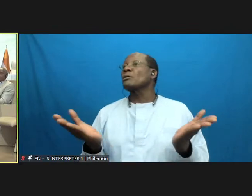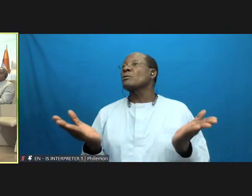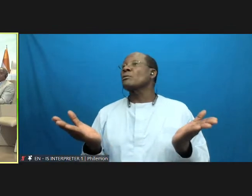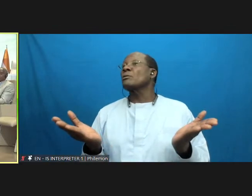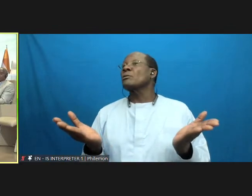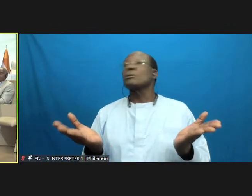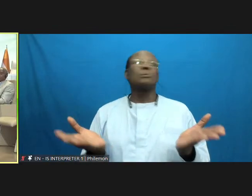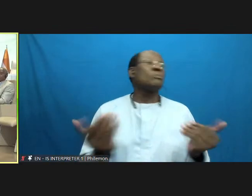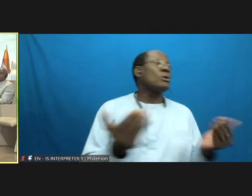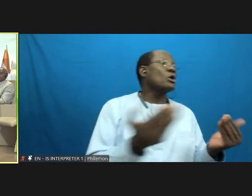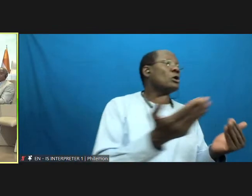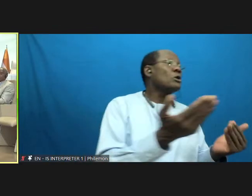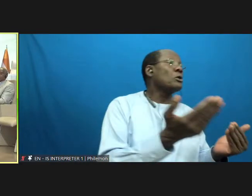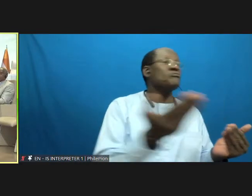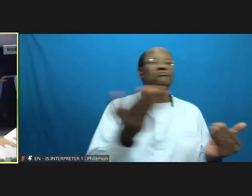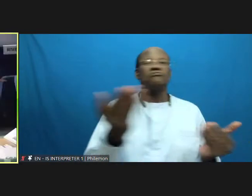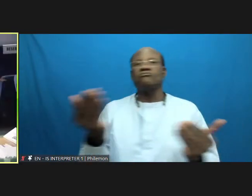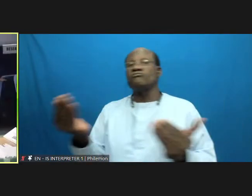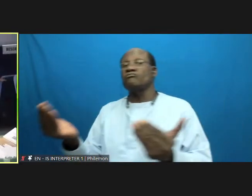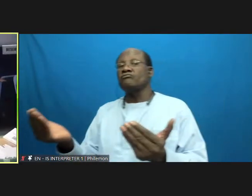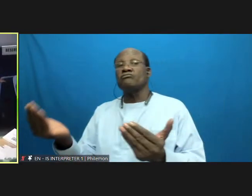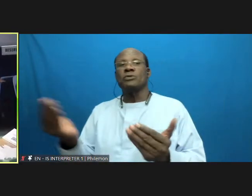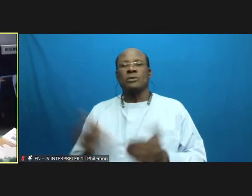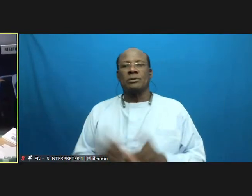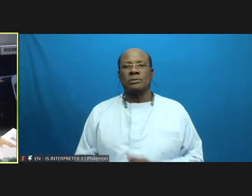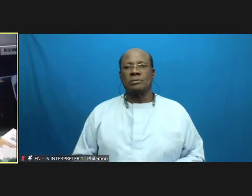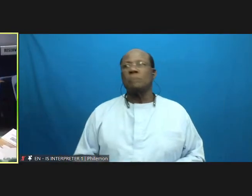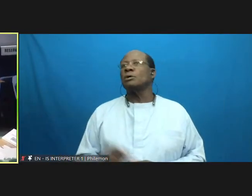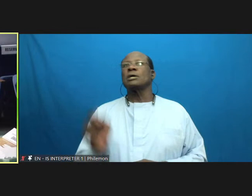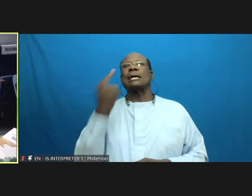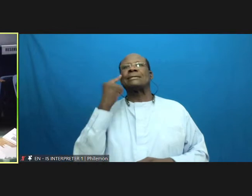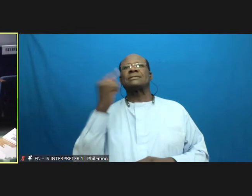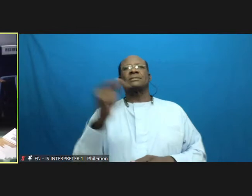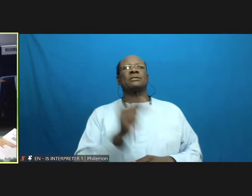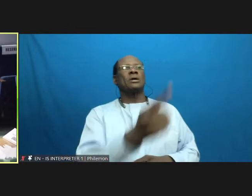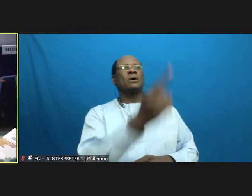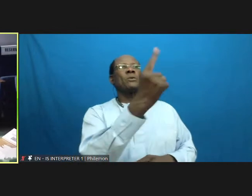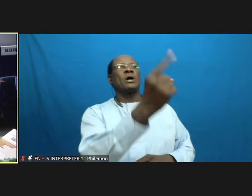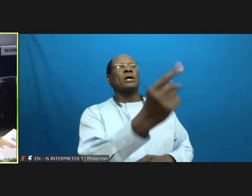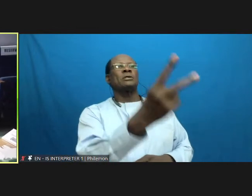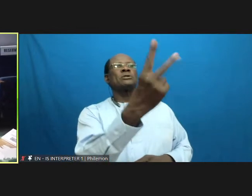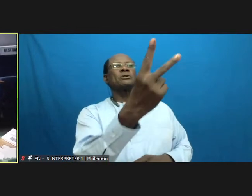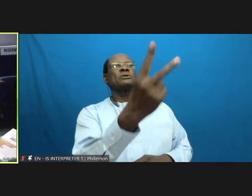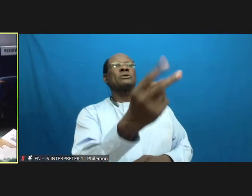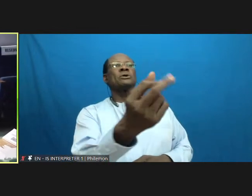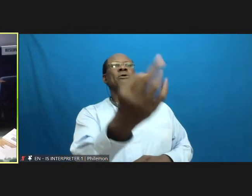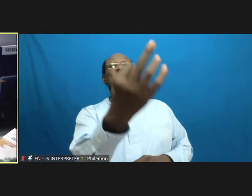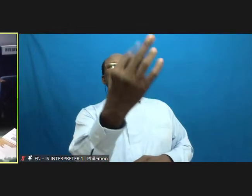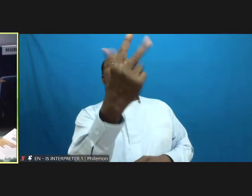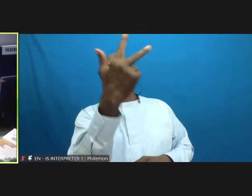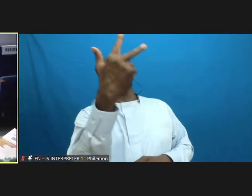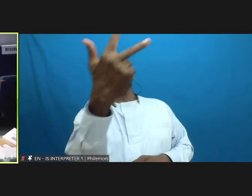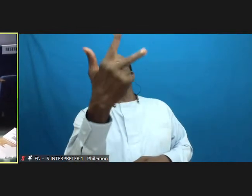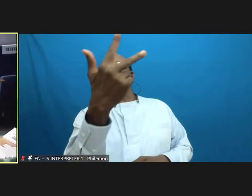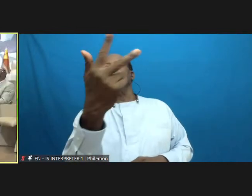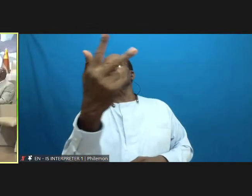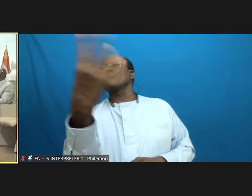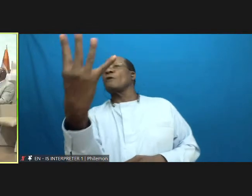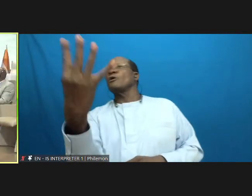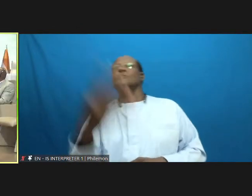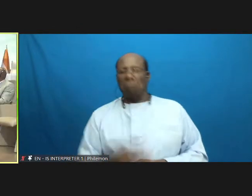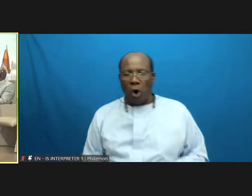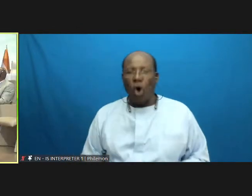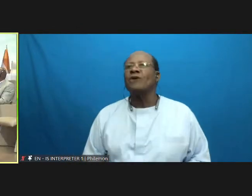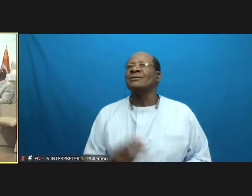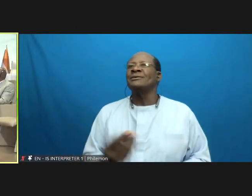Yes. So I see 1, 2, 3, 4. So it's good that we have engagement. So we'll take all of these